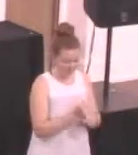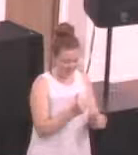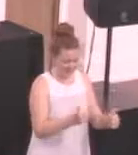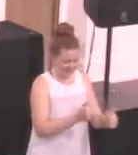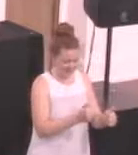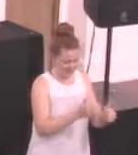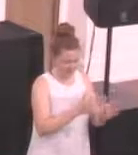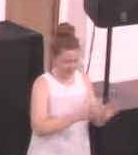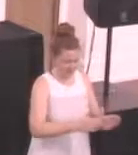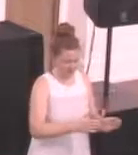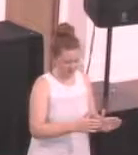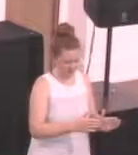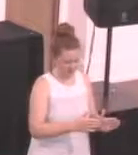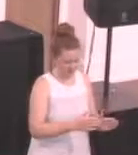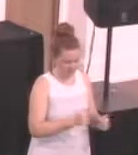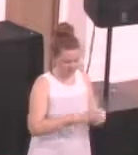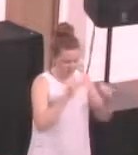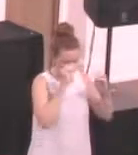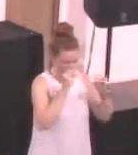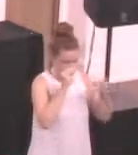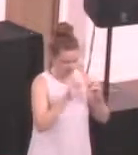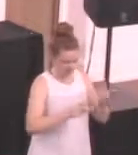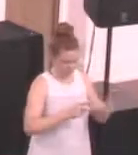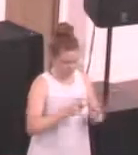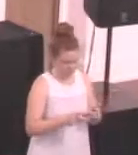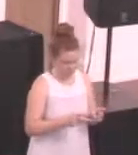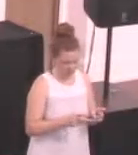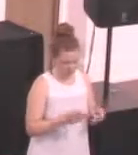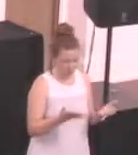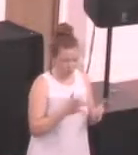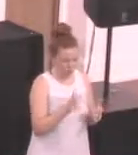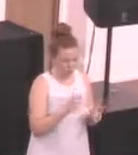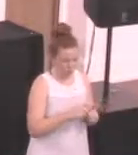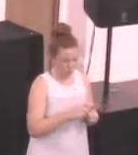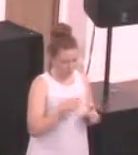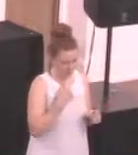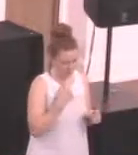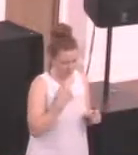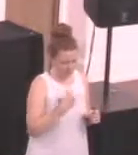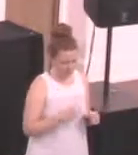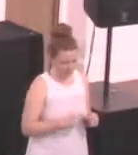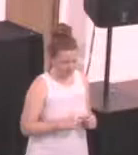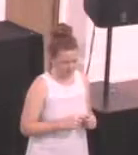disciples, to teach people what your word says.